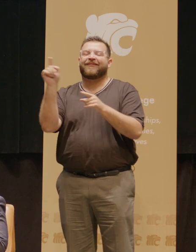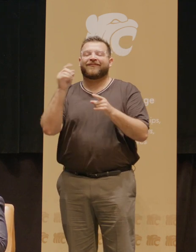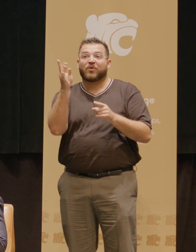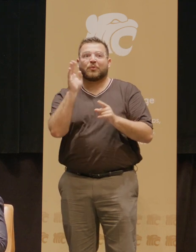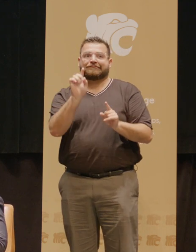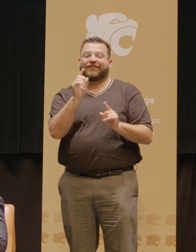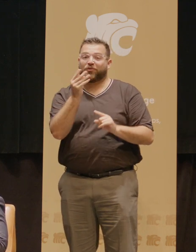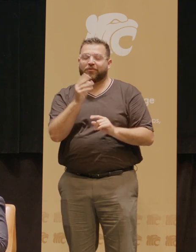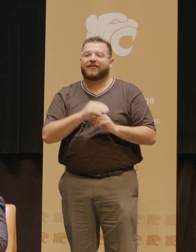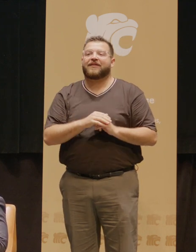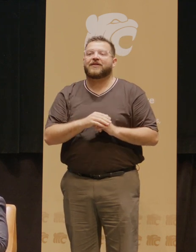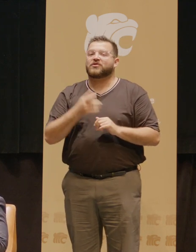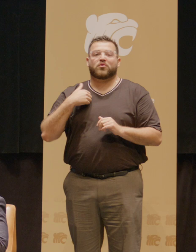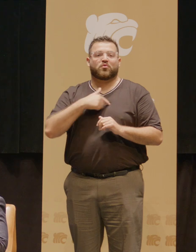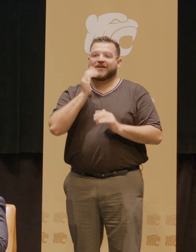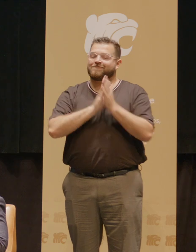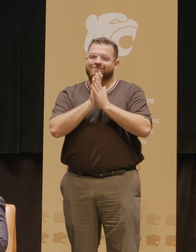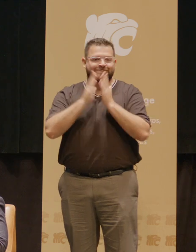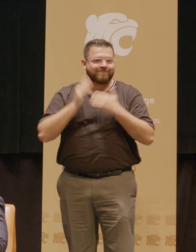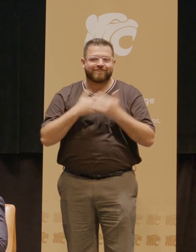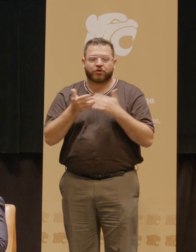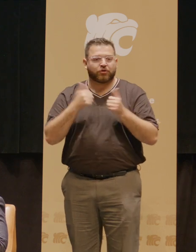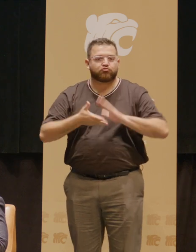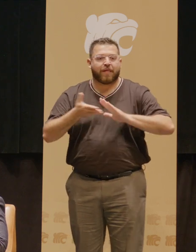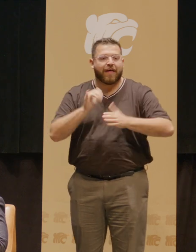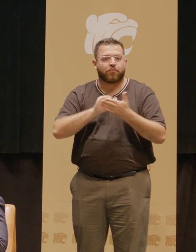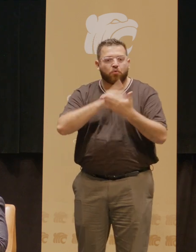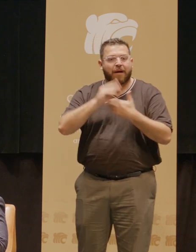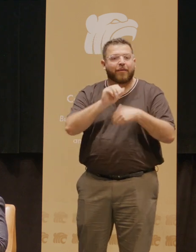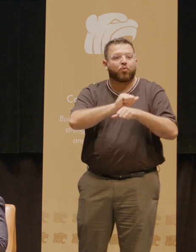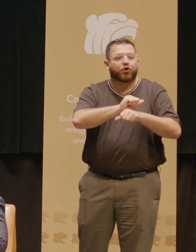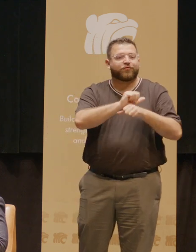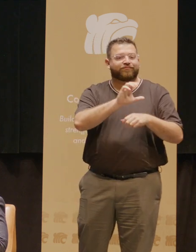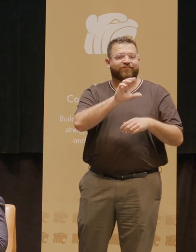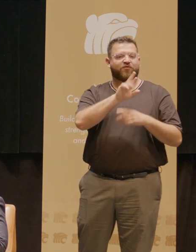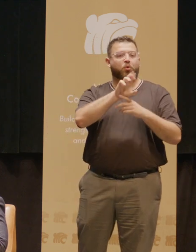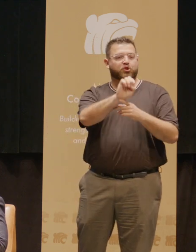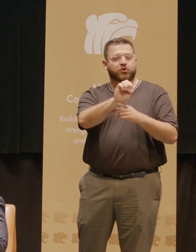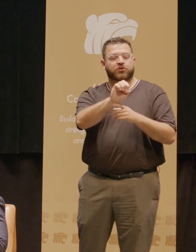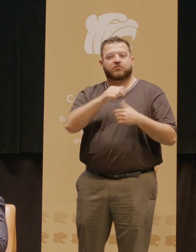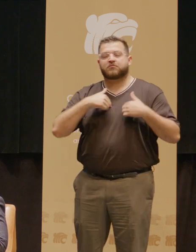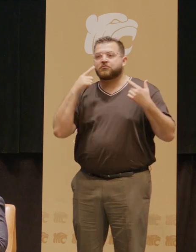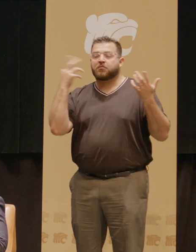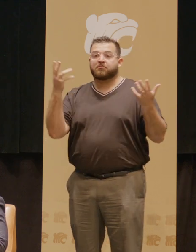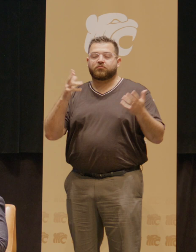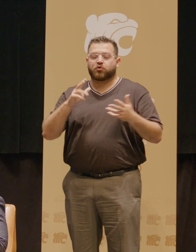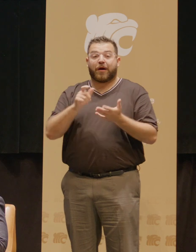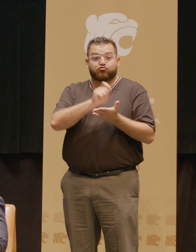remember, that we want to write for and run the program for the workforce board. I said, sure, I can help write the grant. So I wrote the